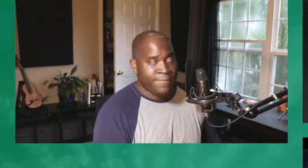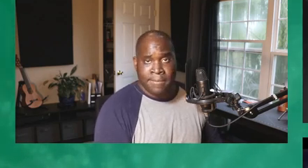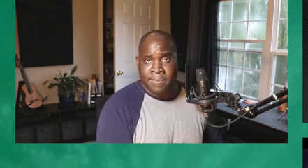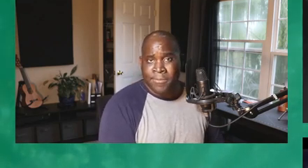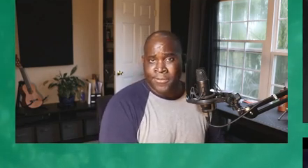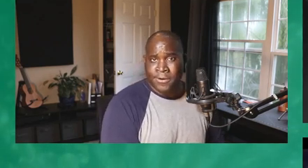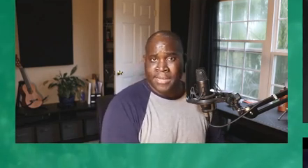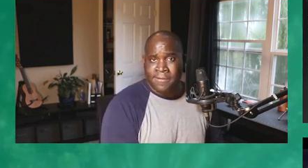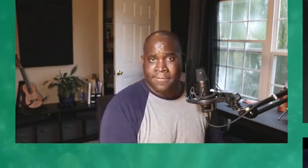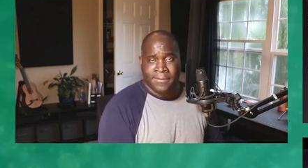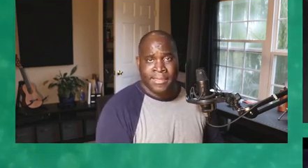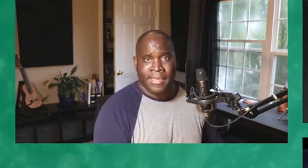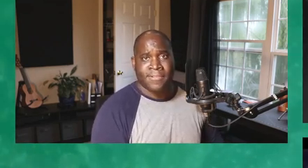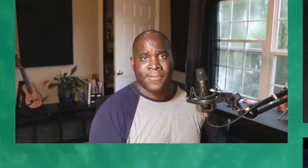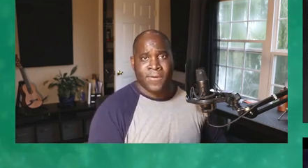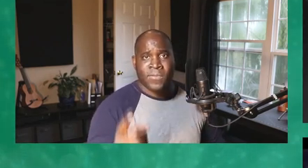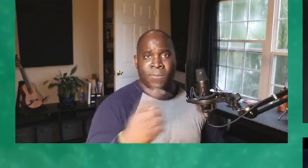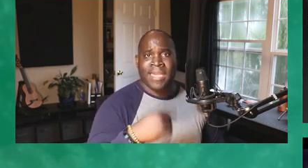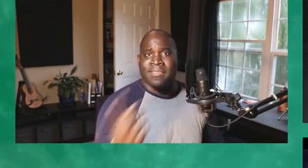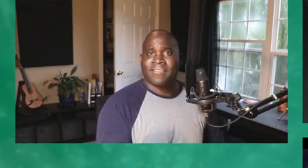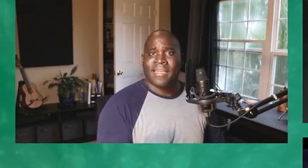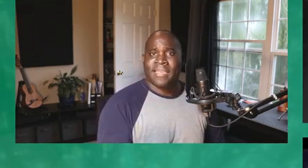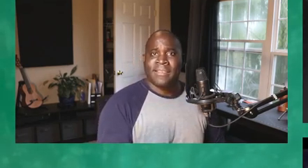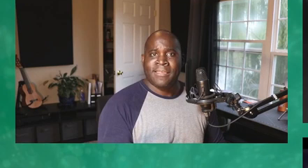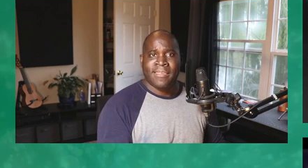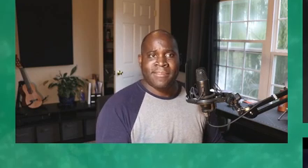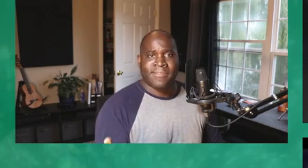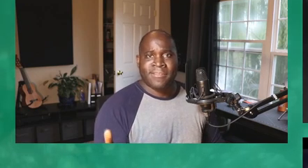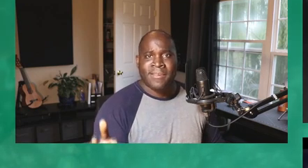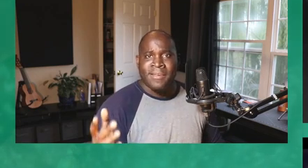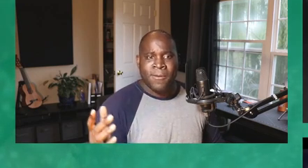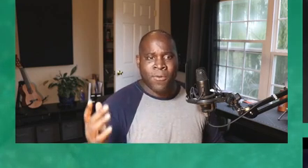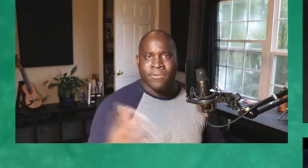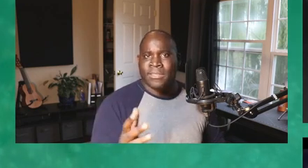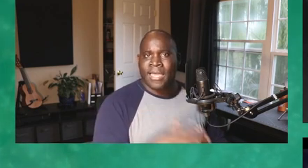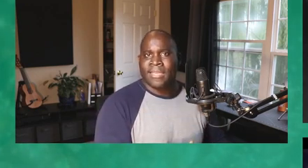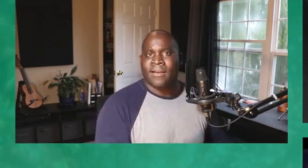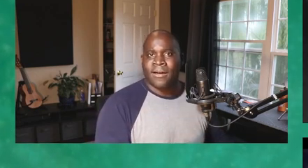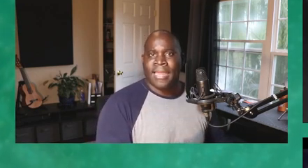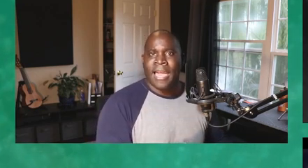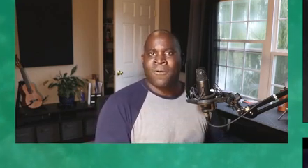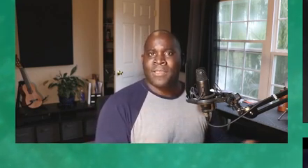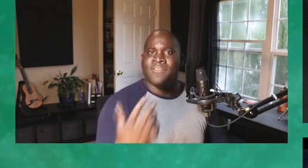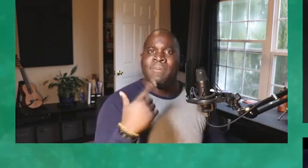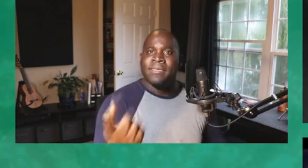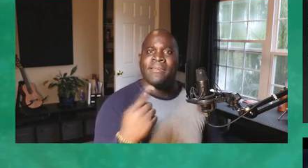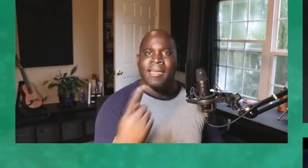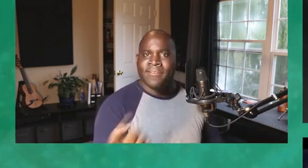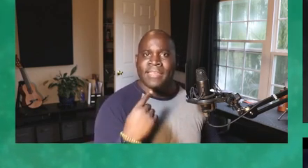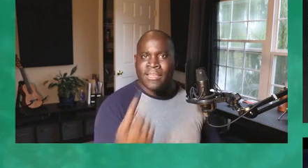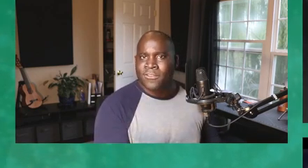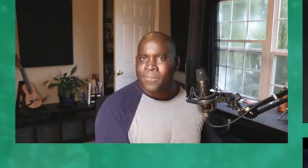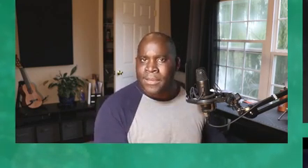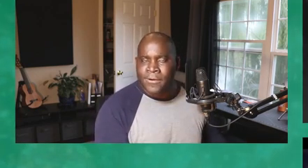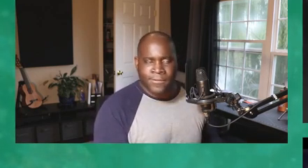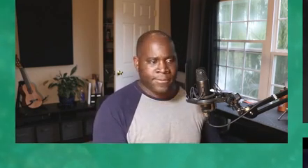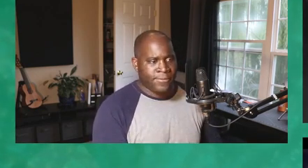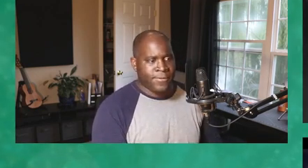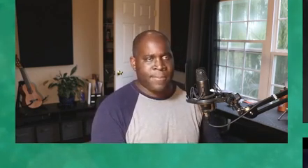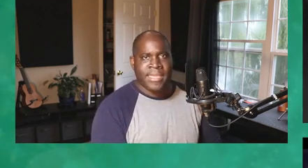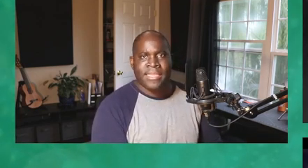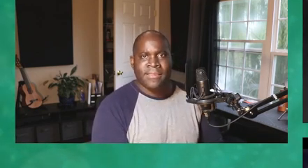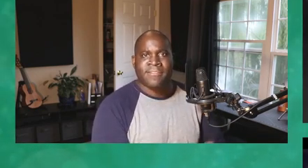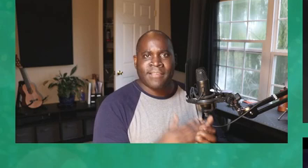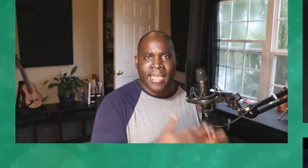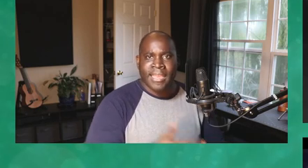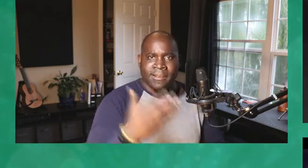have family members that aren't deaf, and so the way how they sign is more reliant on how we speak as English speakers. So